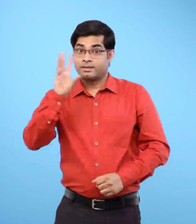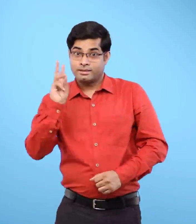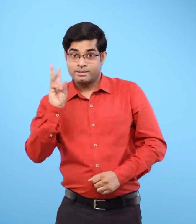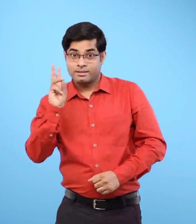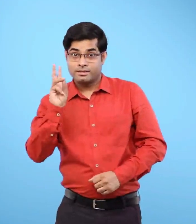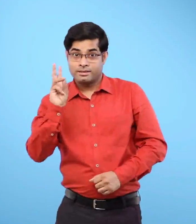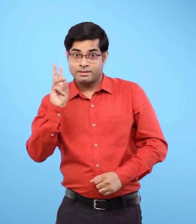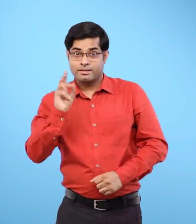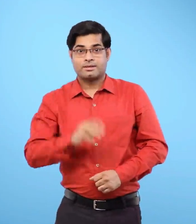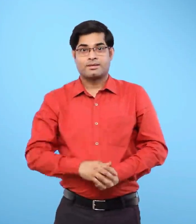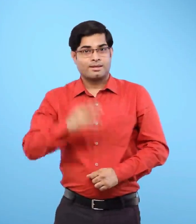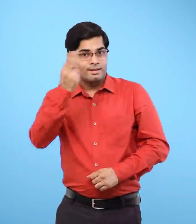3, Drawing.